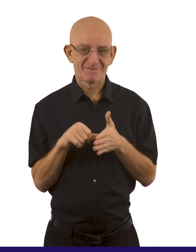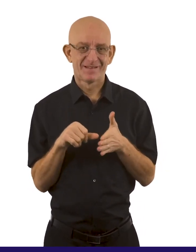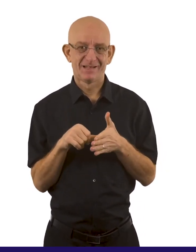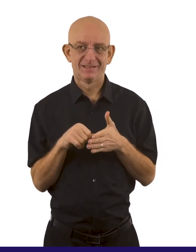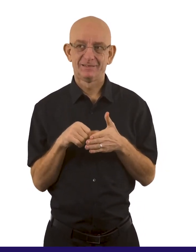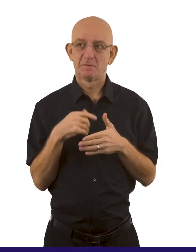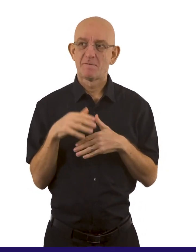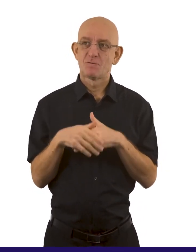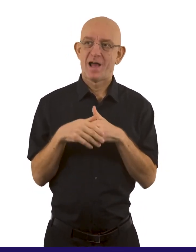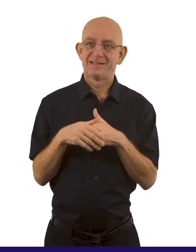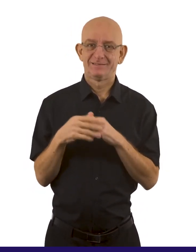Difficulty making friends.